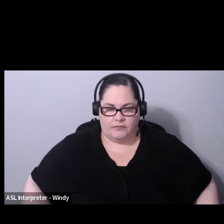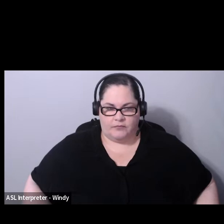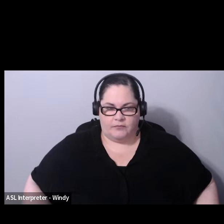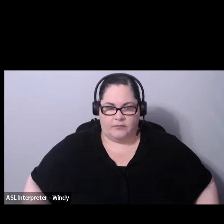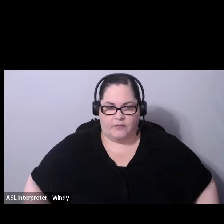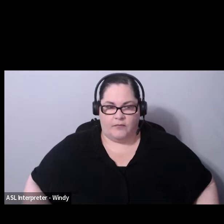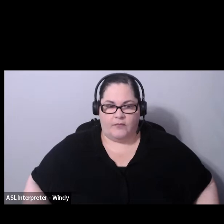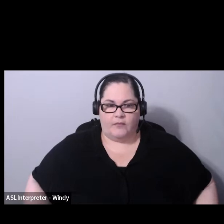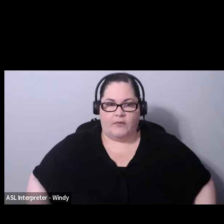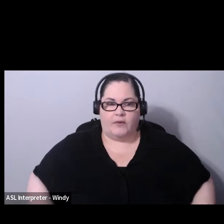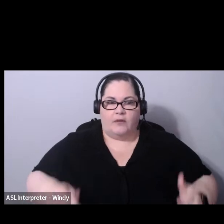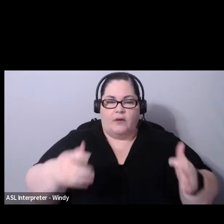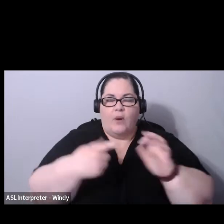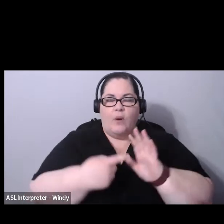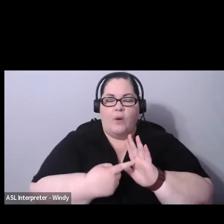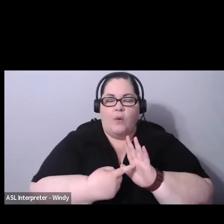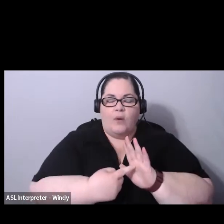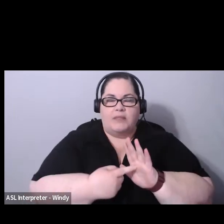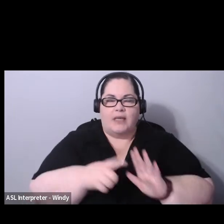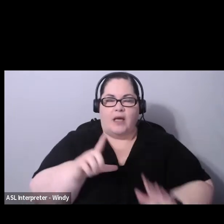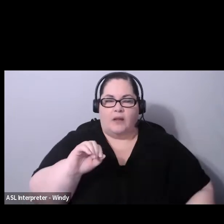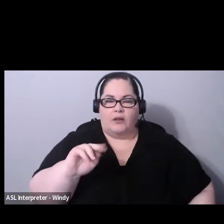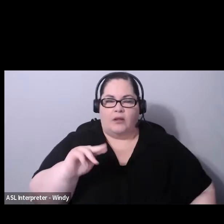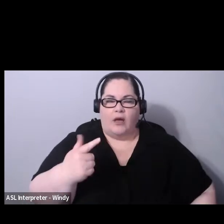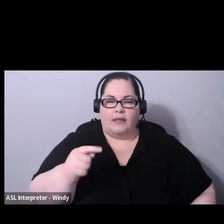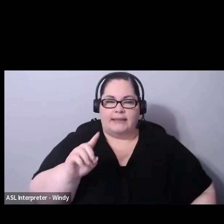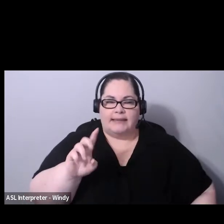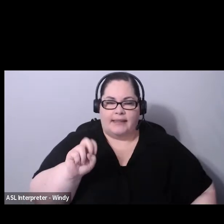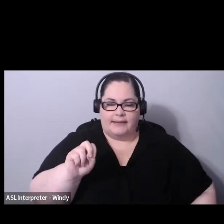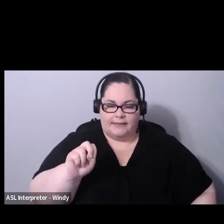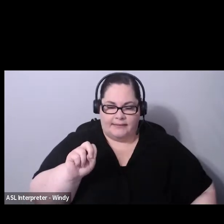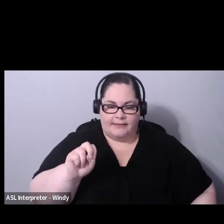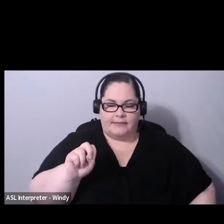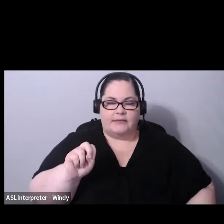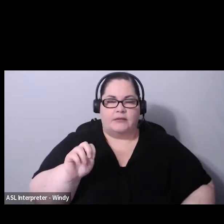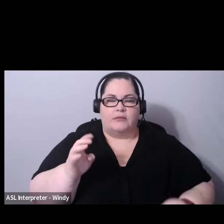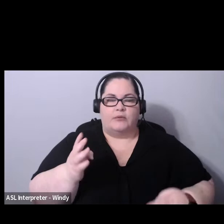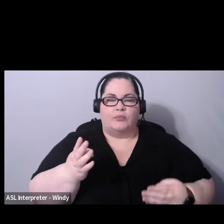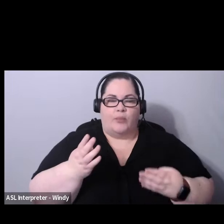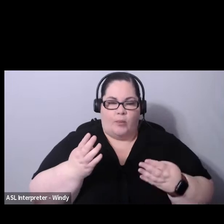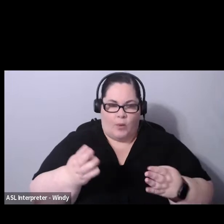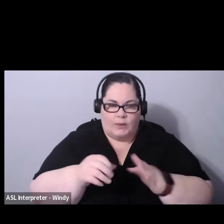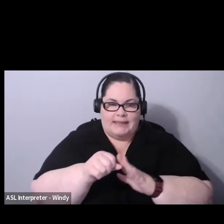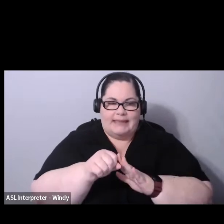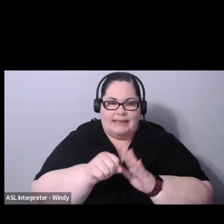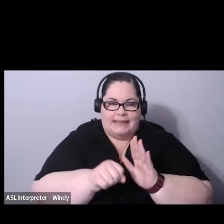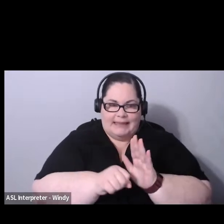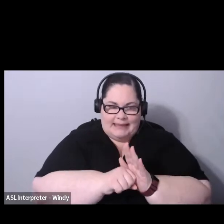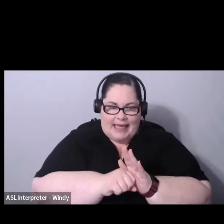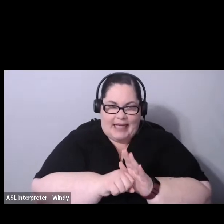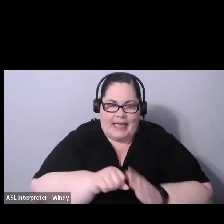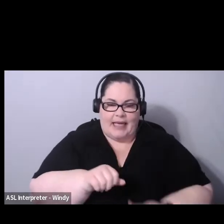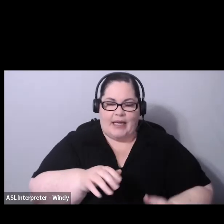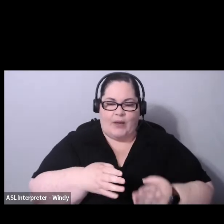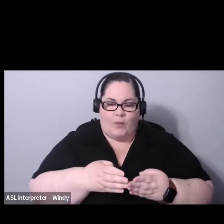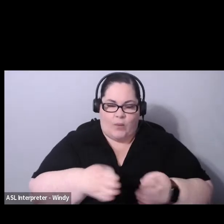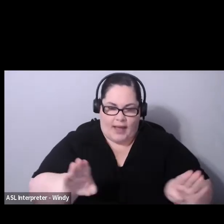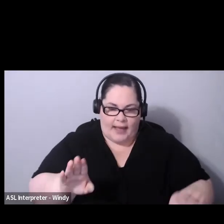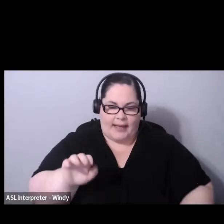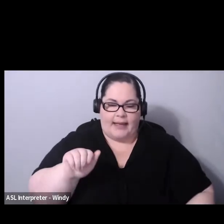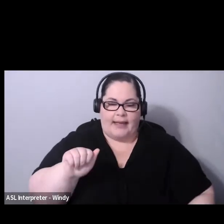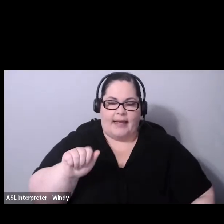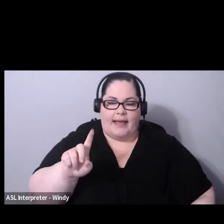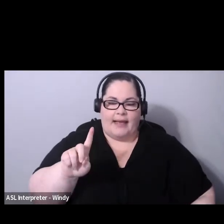Representative Longden has proposed a statewide ADA coordinator, and